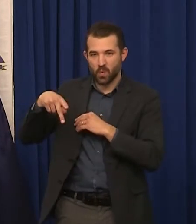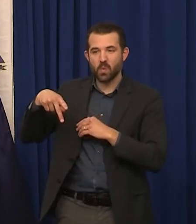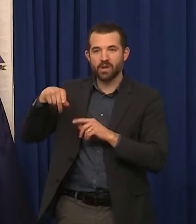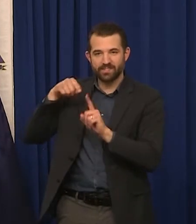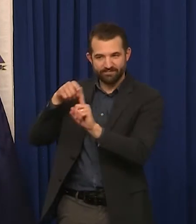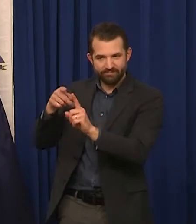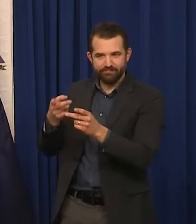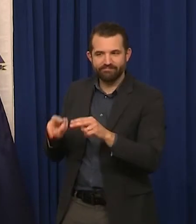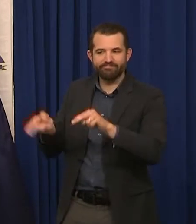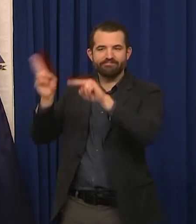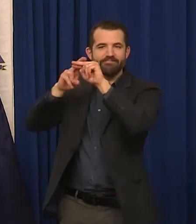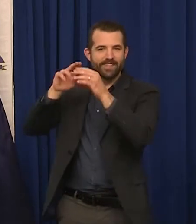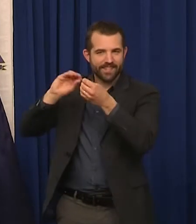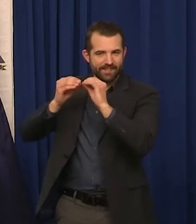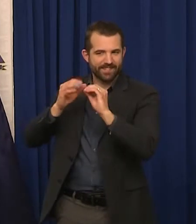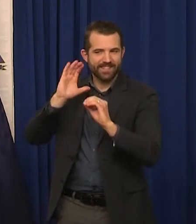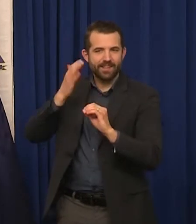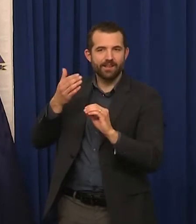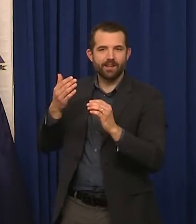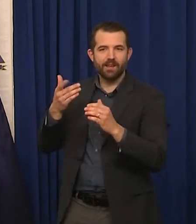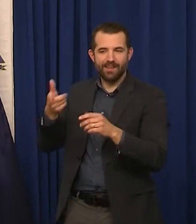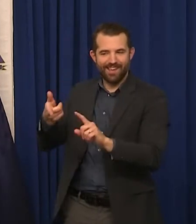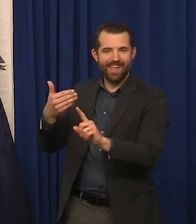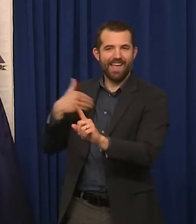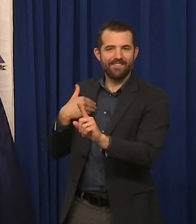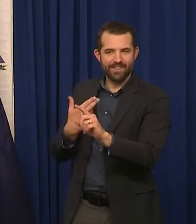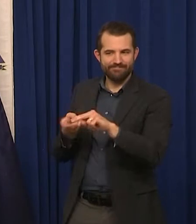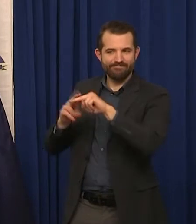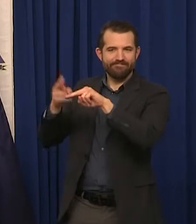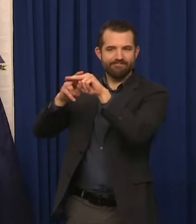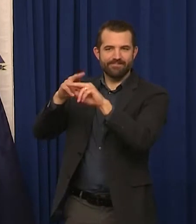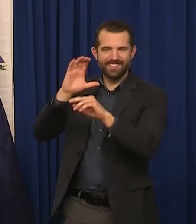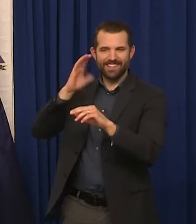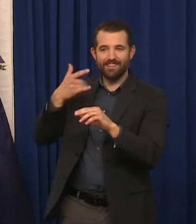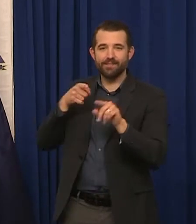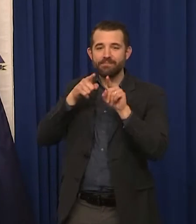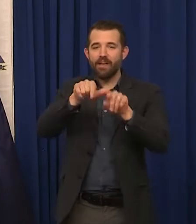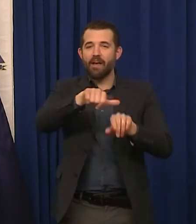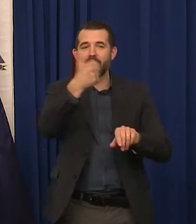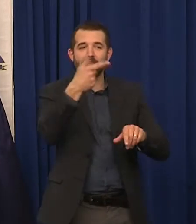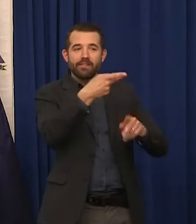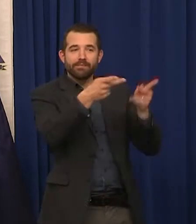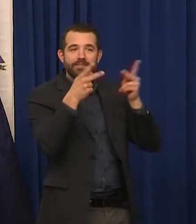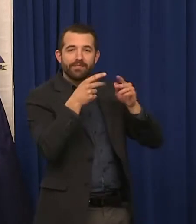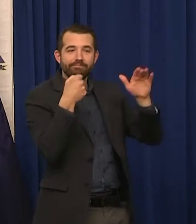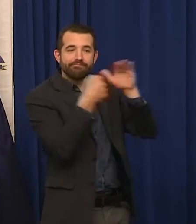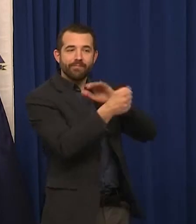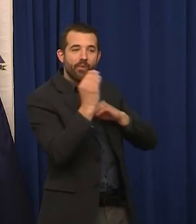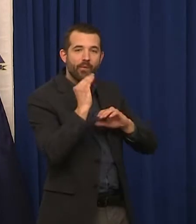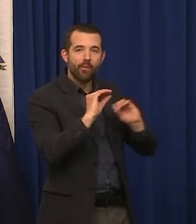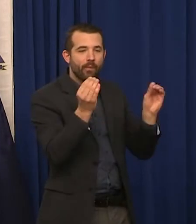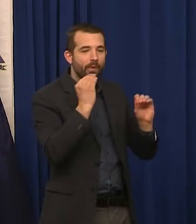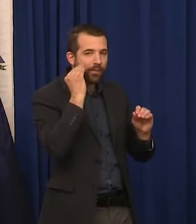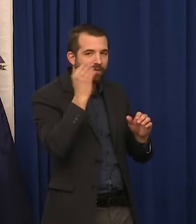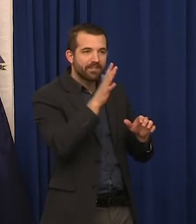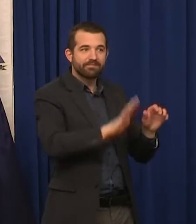aware of the possibility, though, that there could be other cases elsewhere in the state, and we've now seen one case in